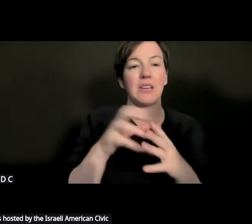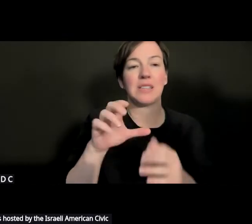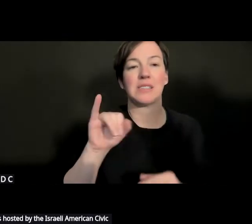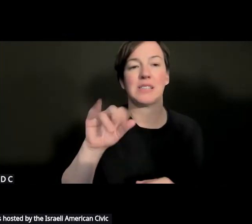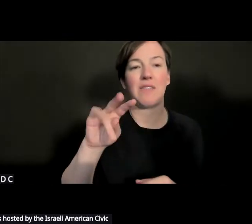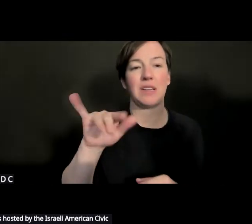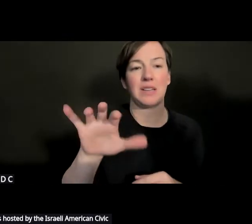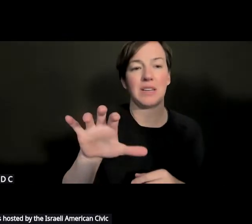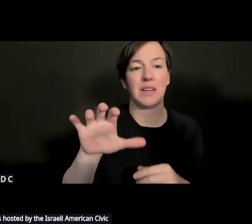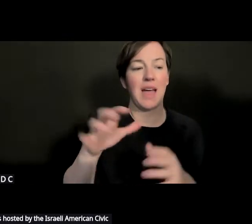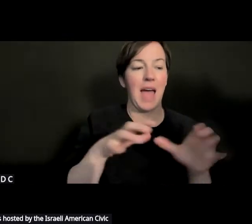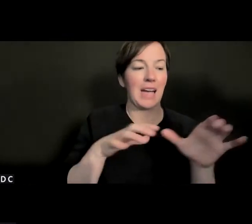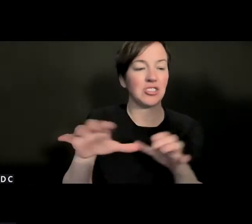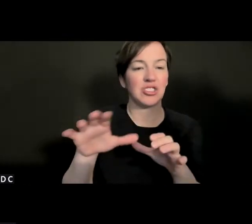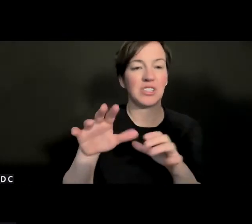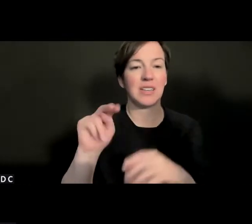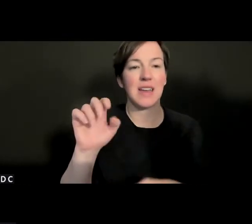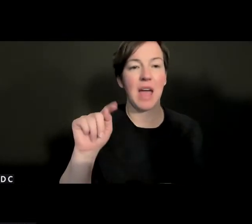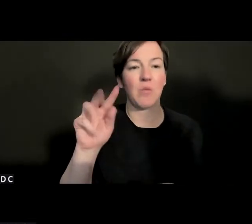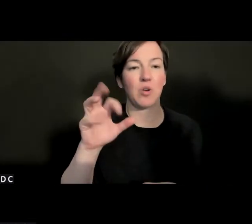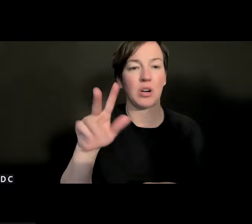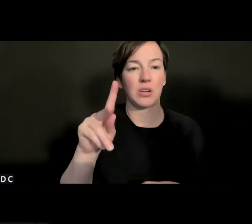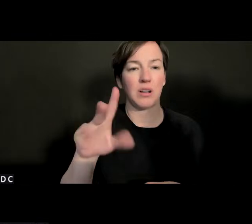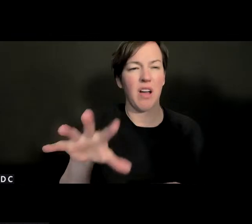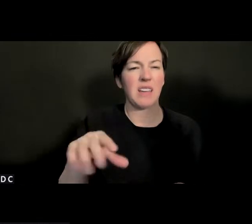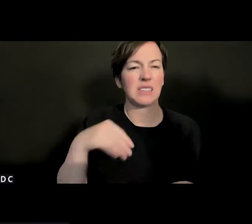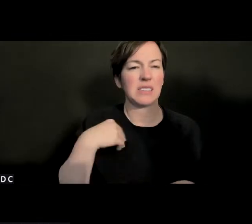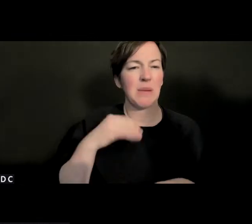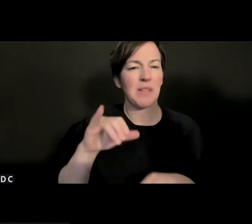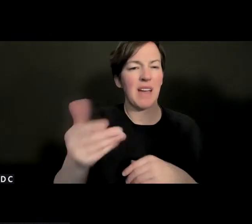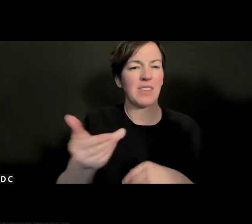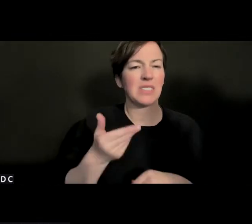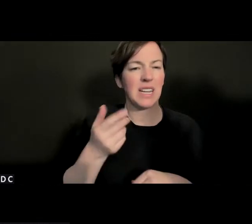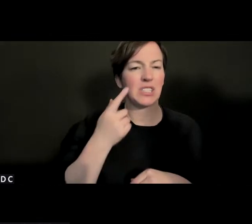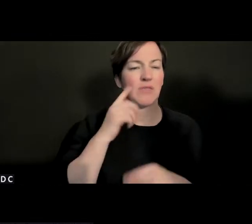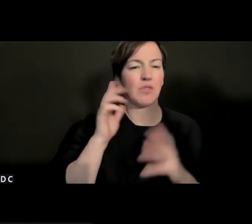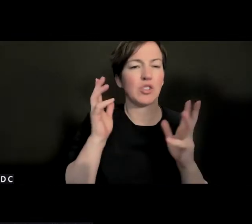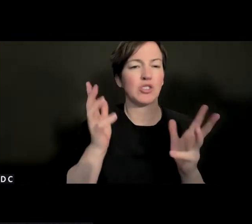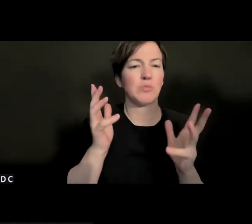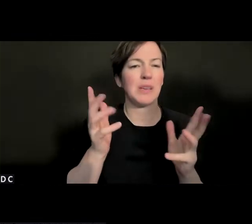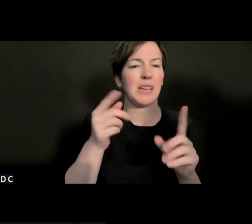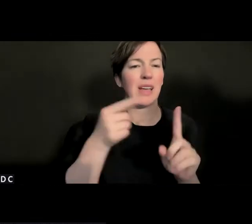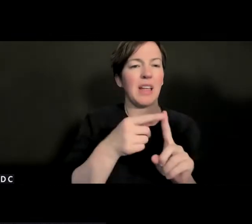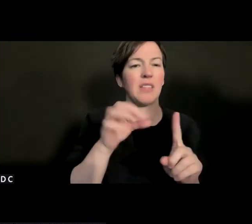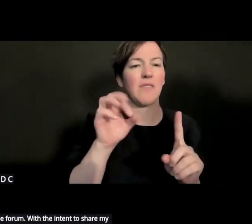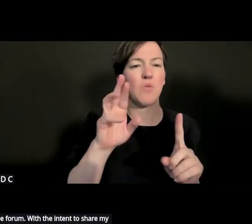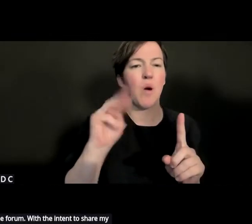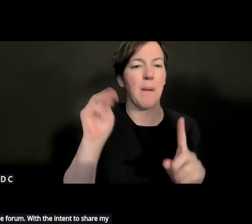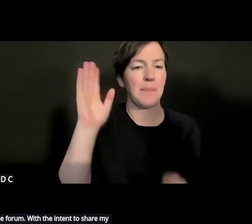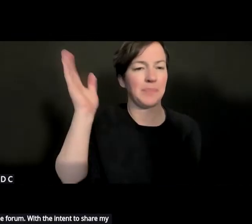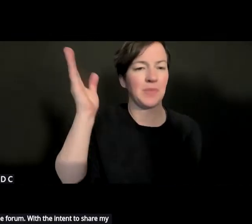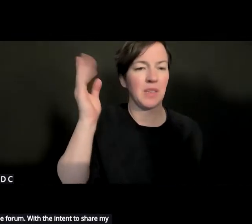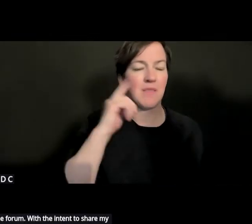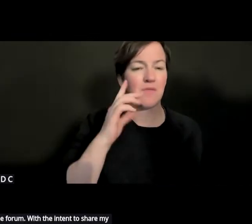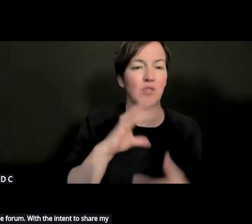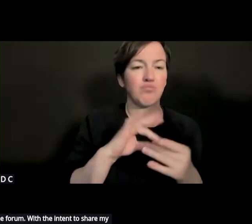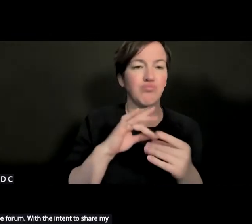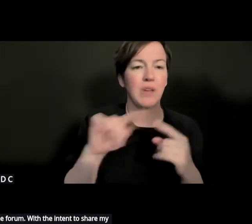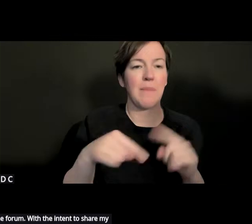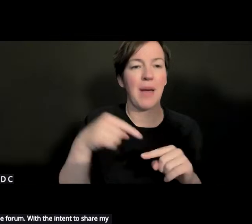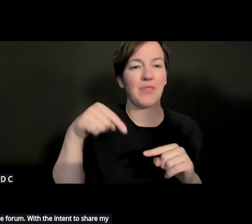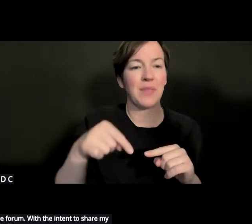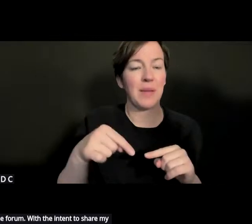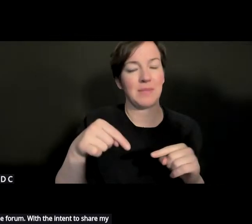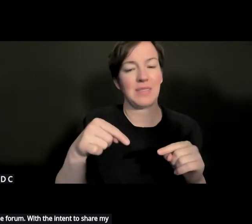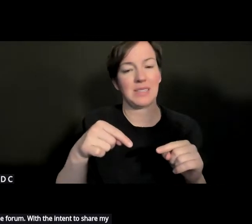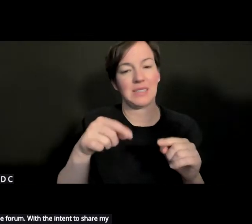I accepted the invitation to speak at the forum with the intent to share my experiences within this district as a parent and as a